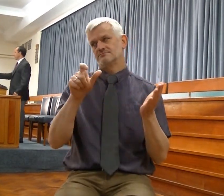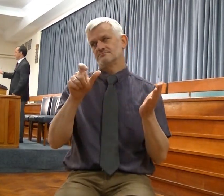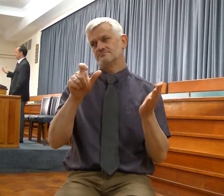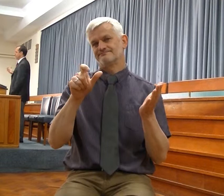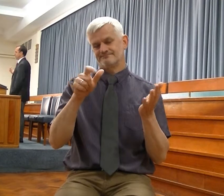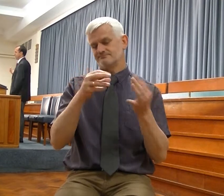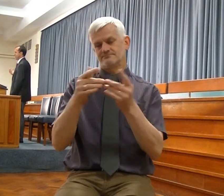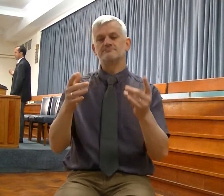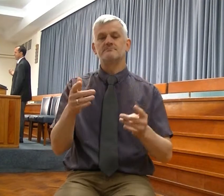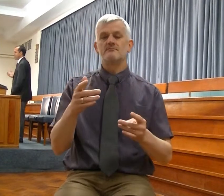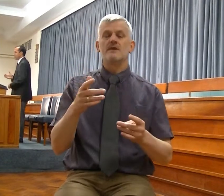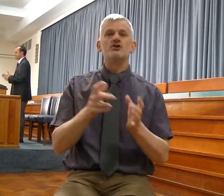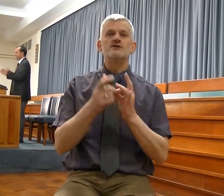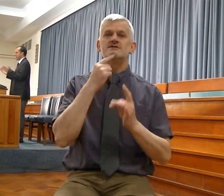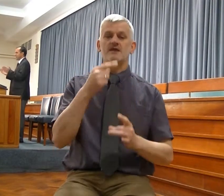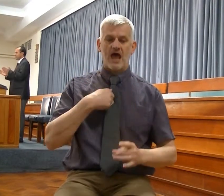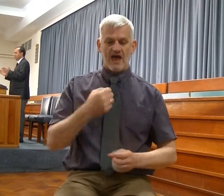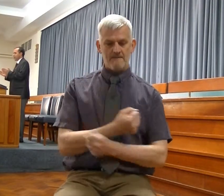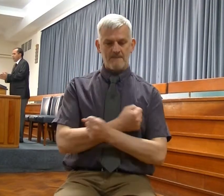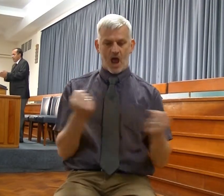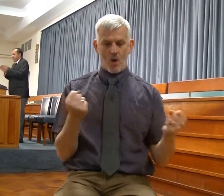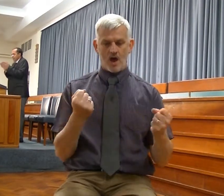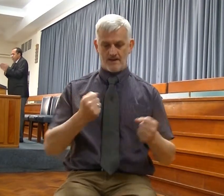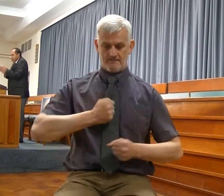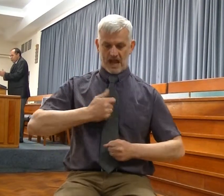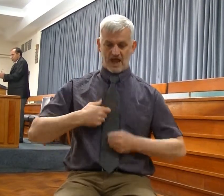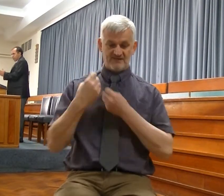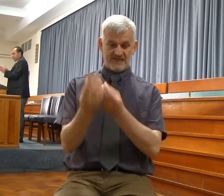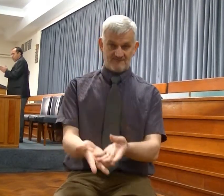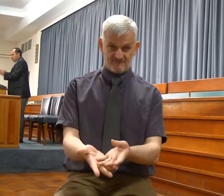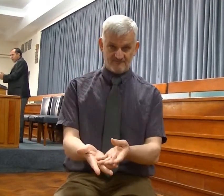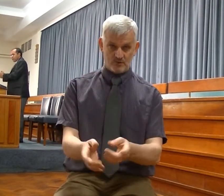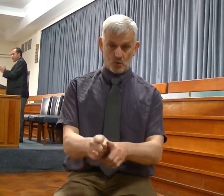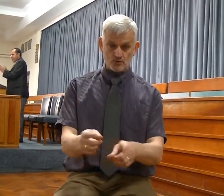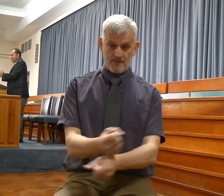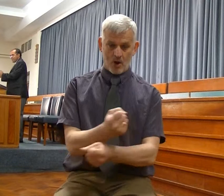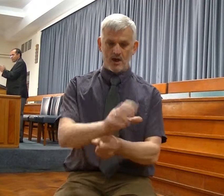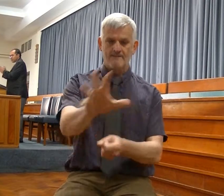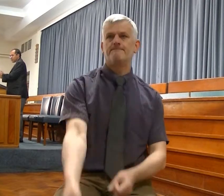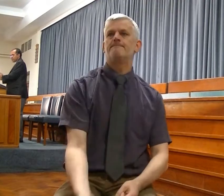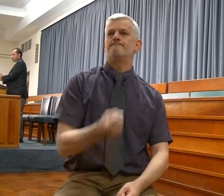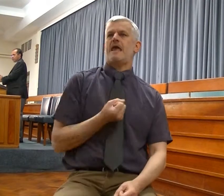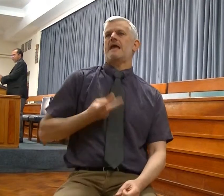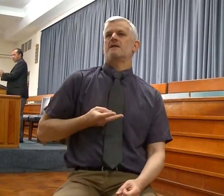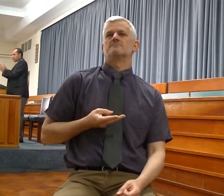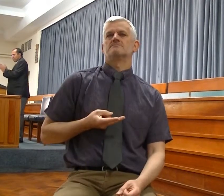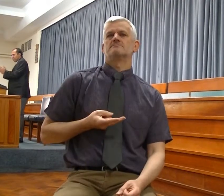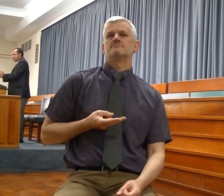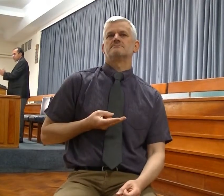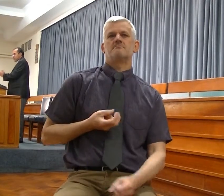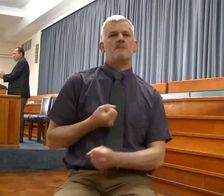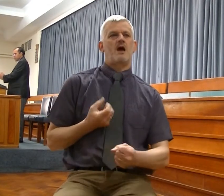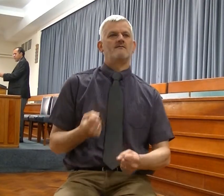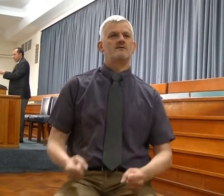also have power to take it back. So he has that power. And each gospel, without any contradiction,